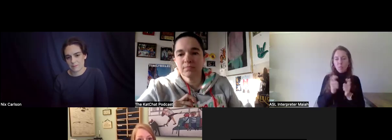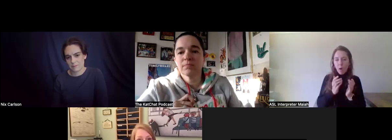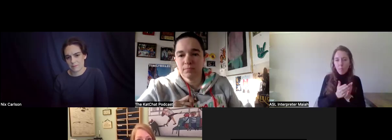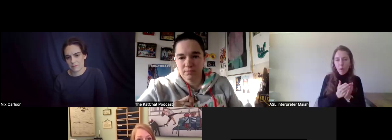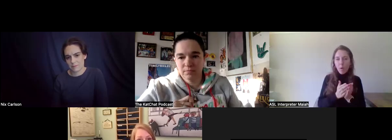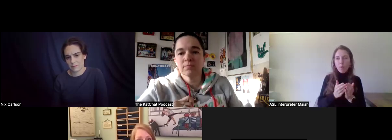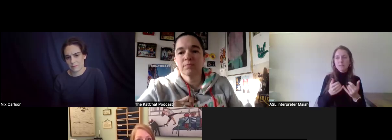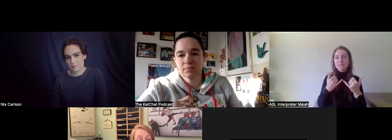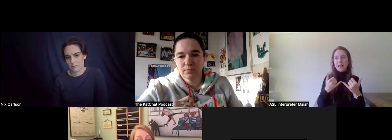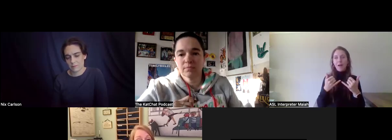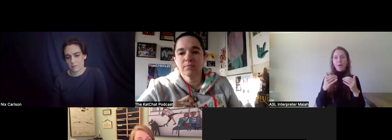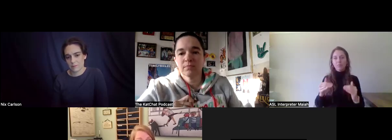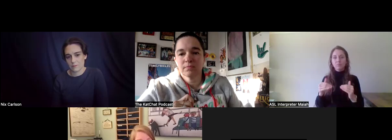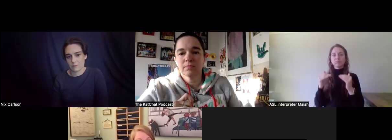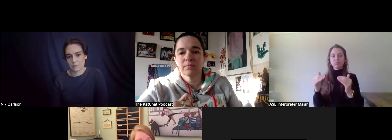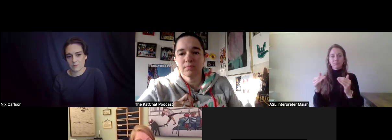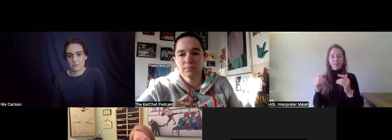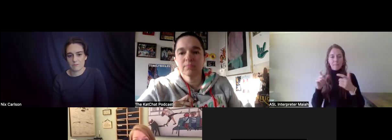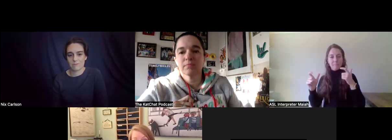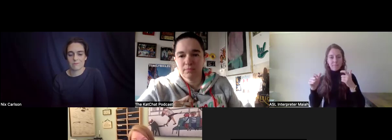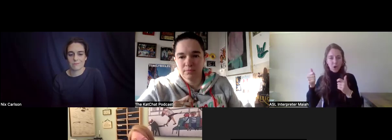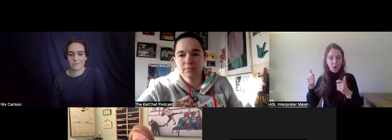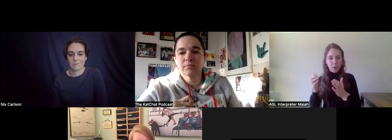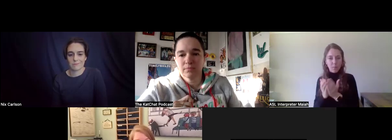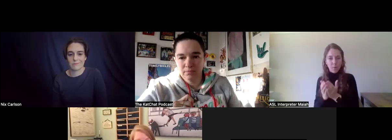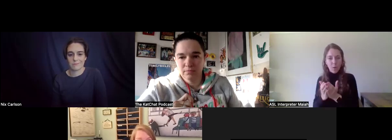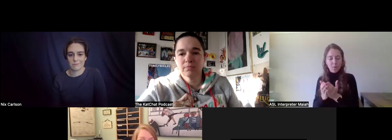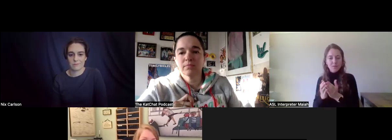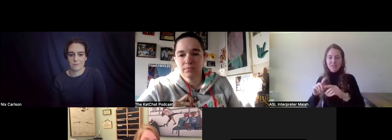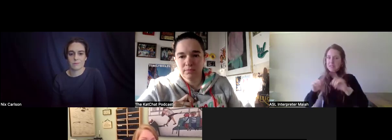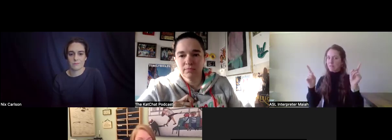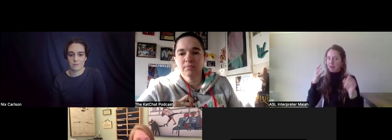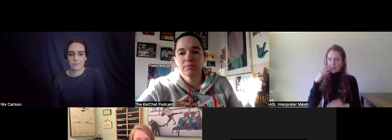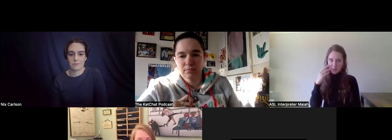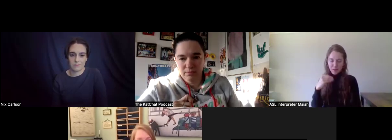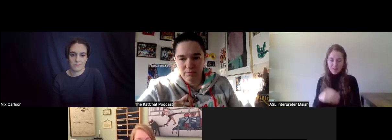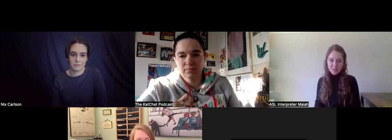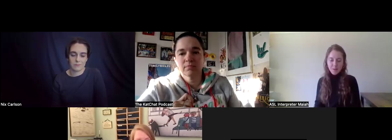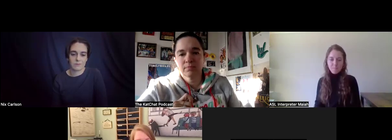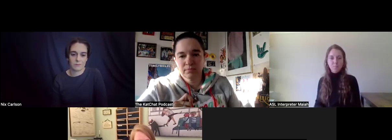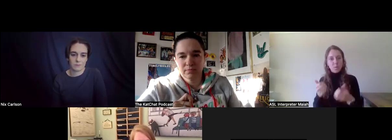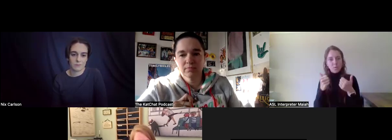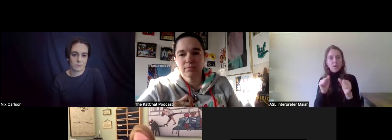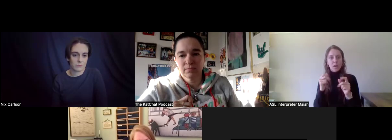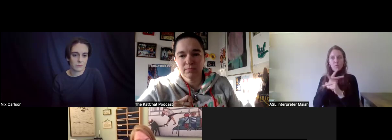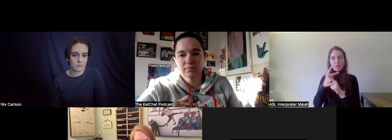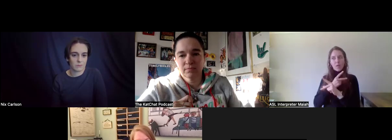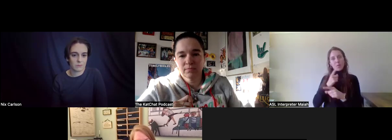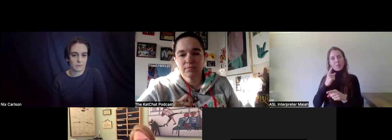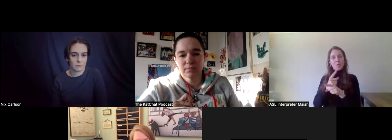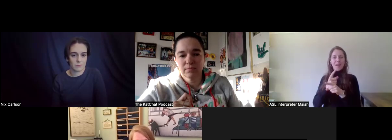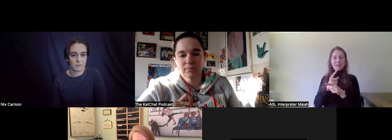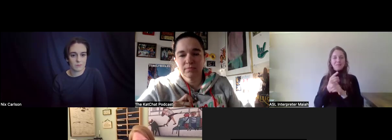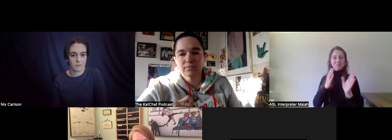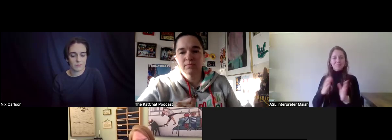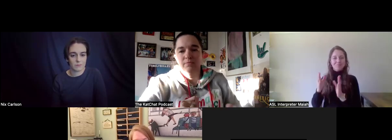when it's going to be a bigger boat, it's going to be a different experience, right? So we're trying to figure out the right formula.